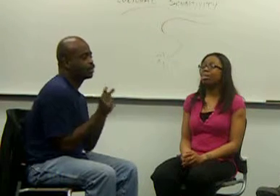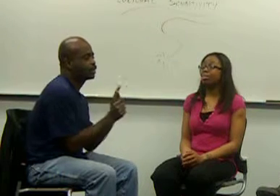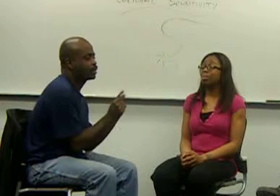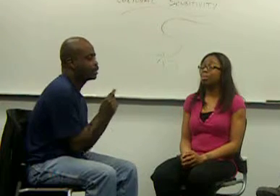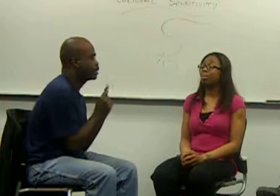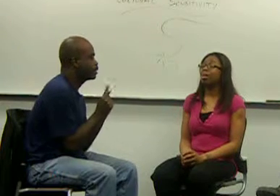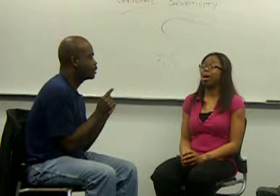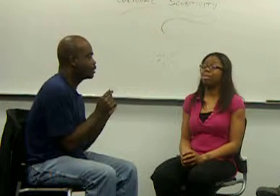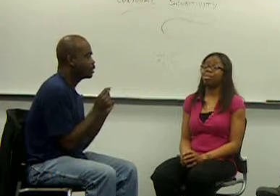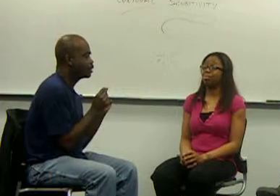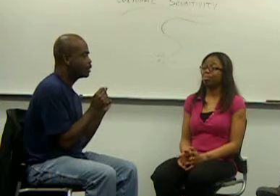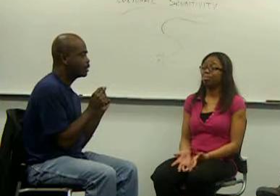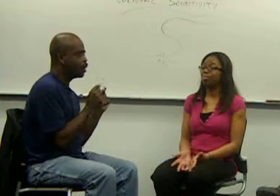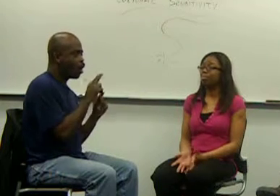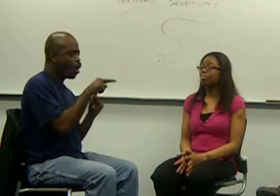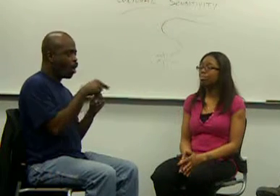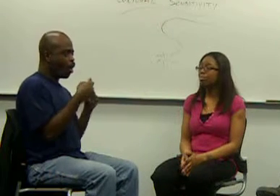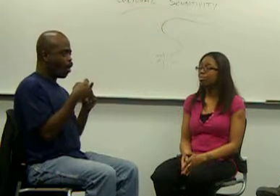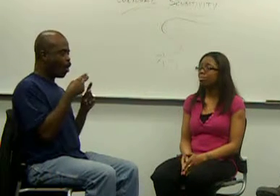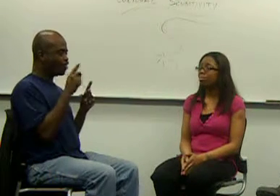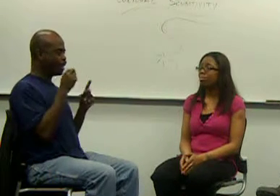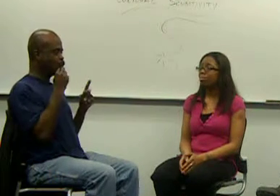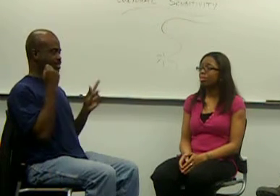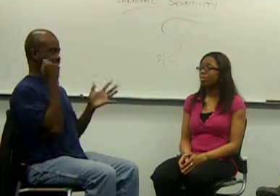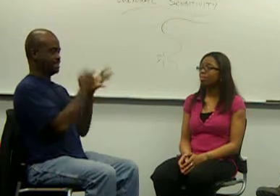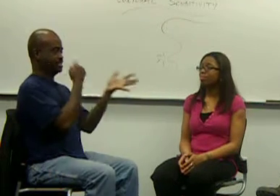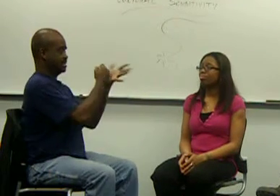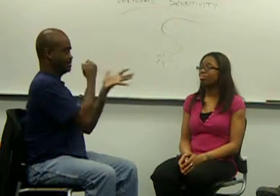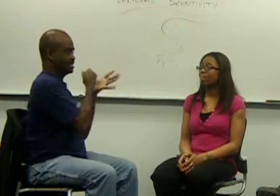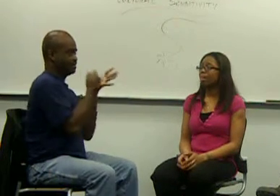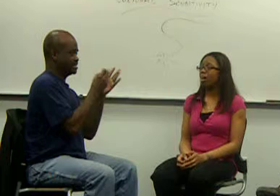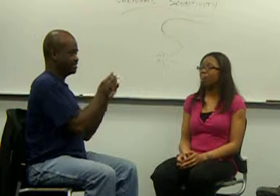All they really do is gossip.